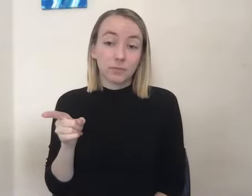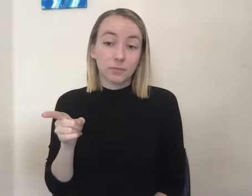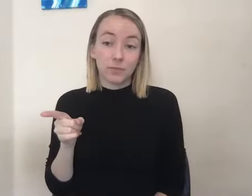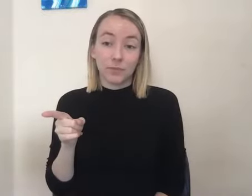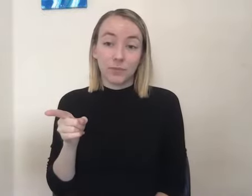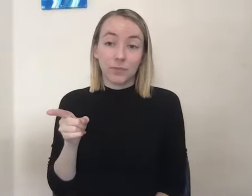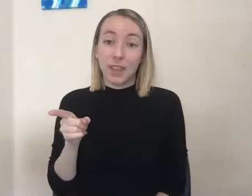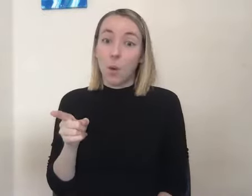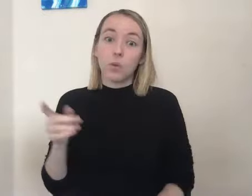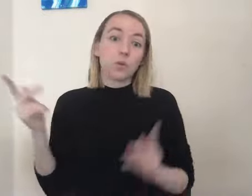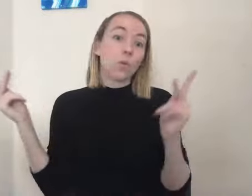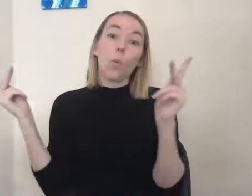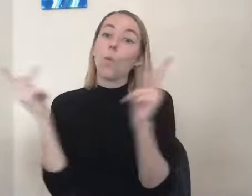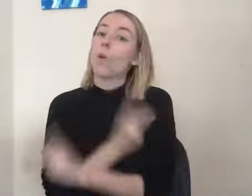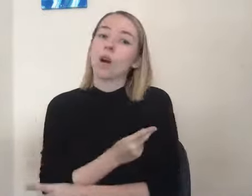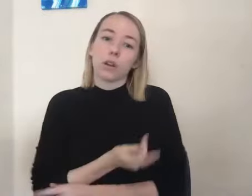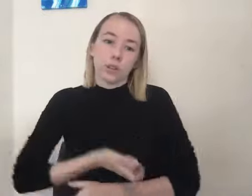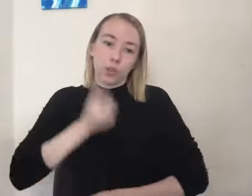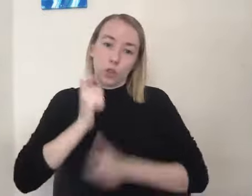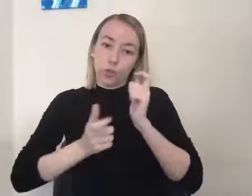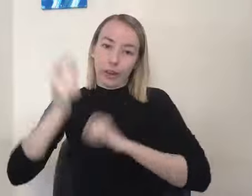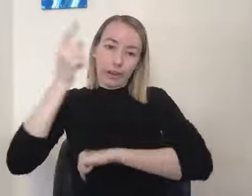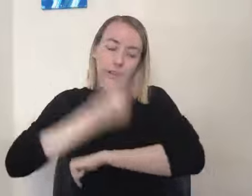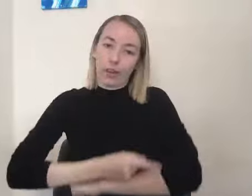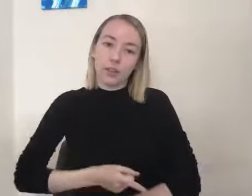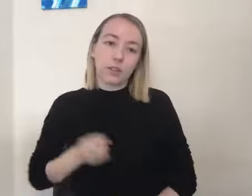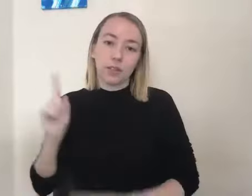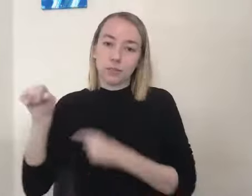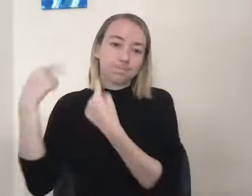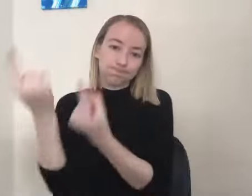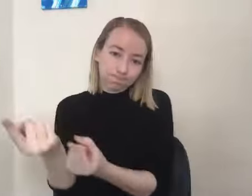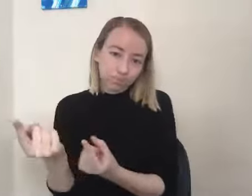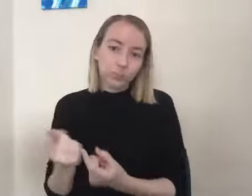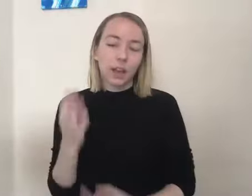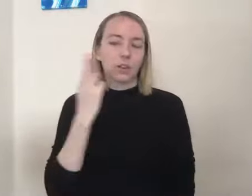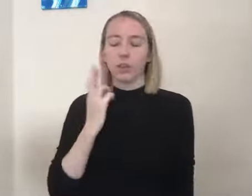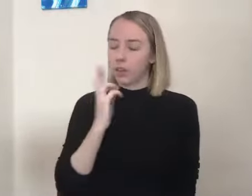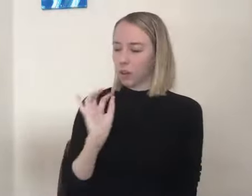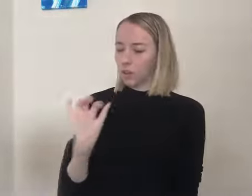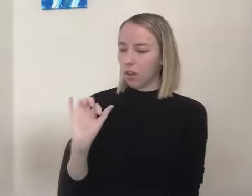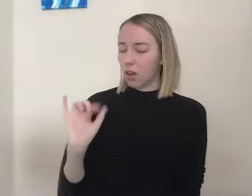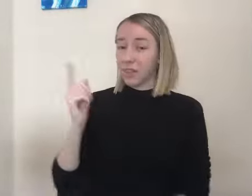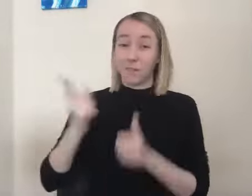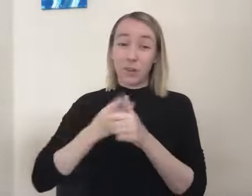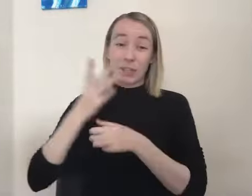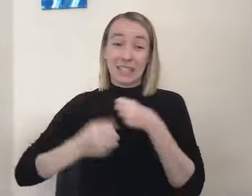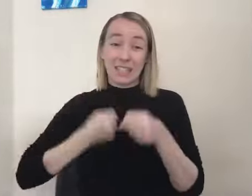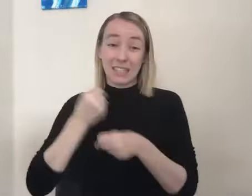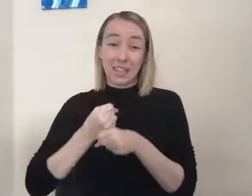never hit them. And that was how I seen it. And my partner at that point, that was some of the worst drinking days